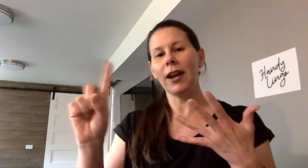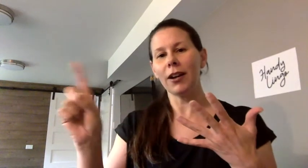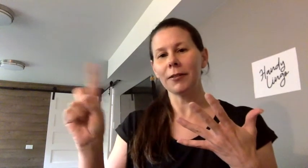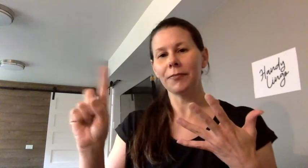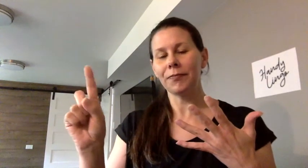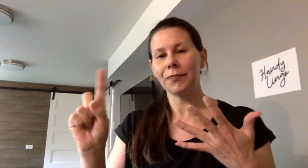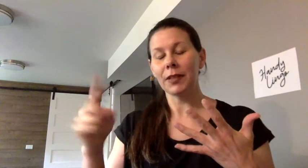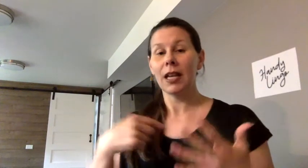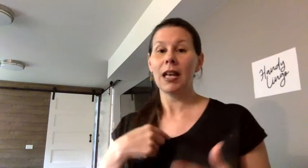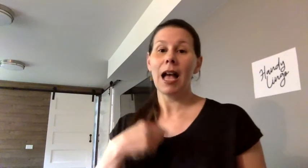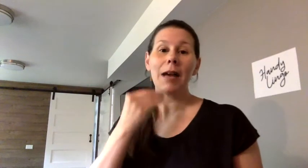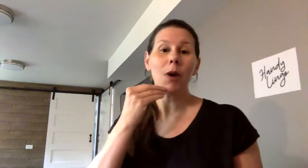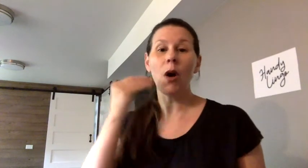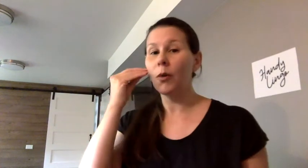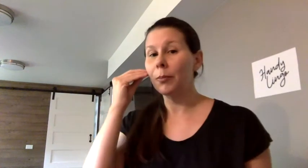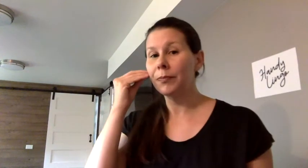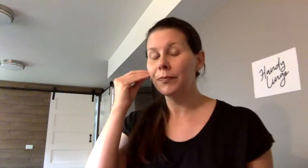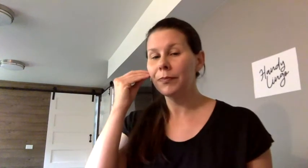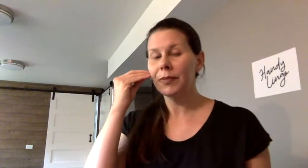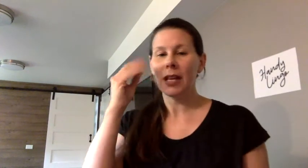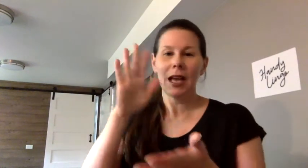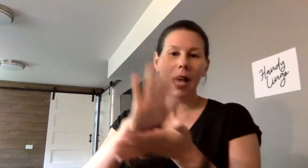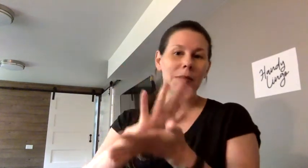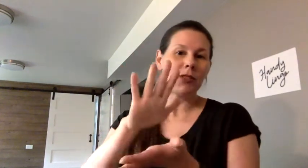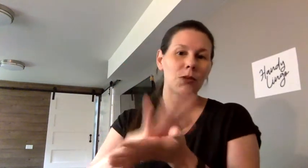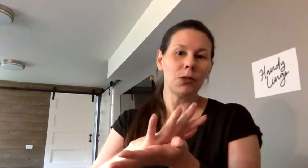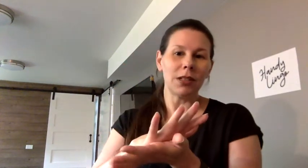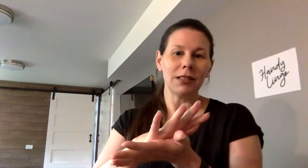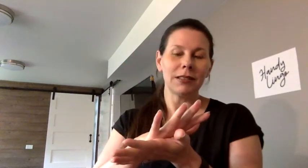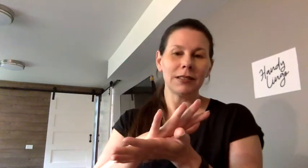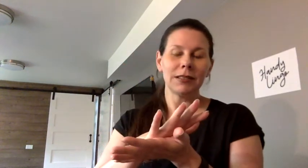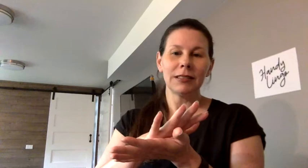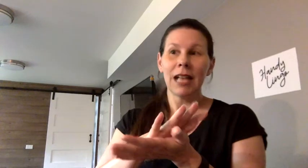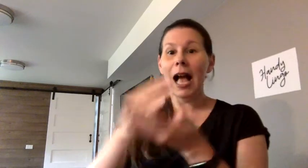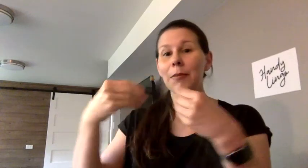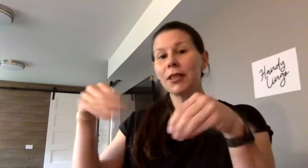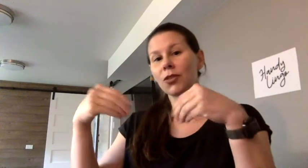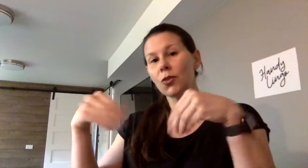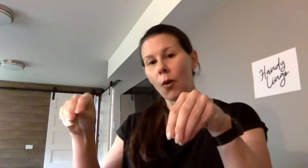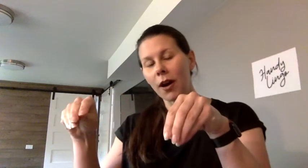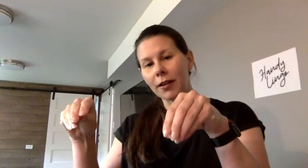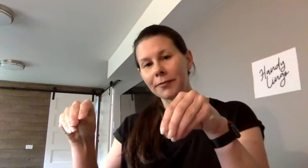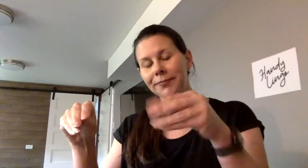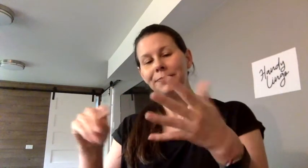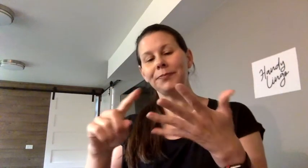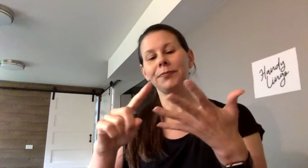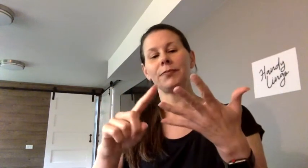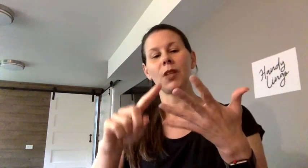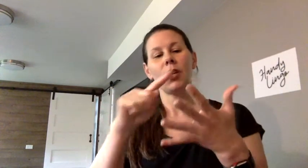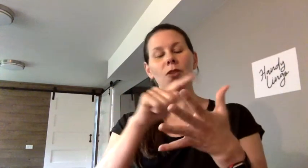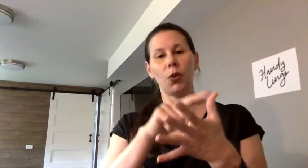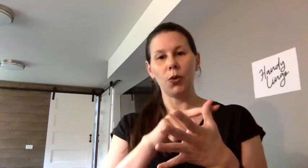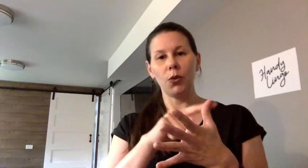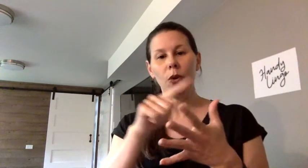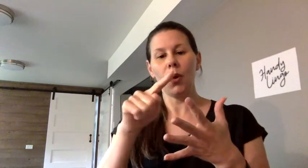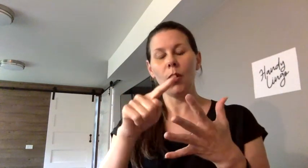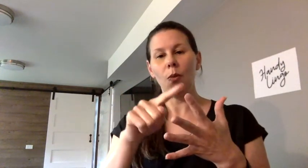where? I'm home. I'm at school. I'm at the store. So who,